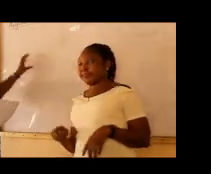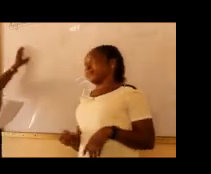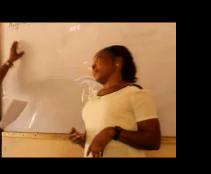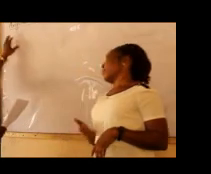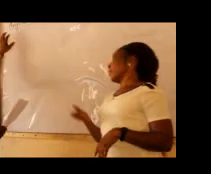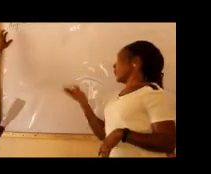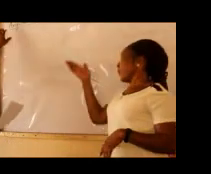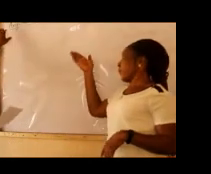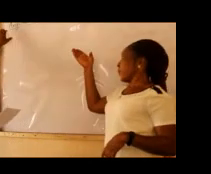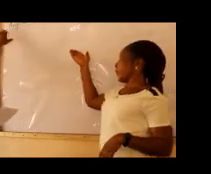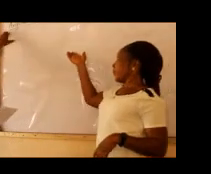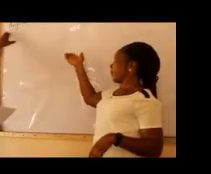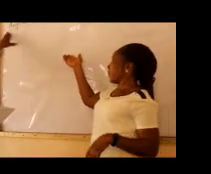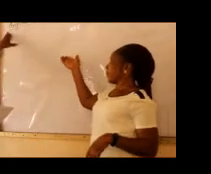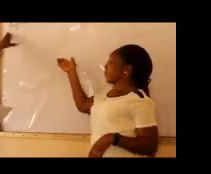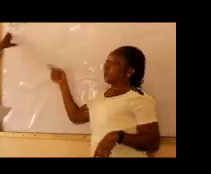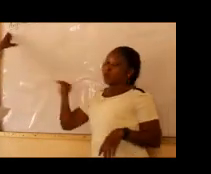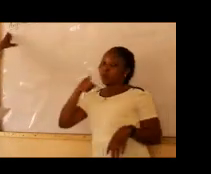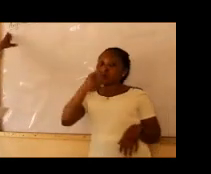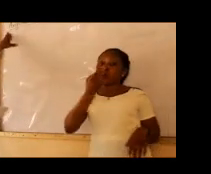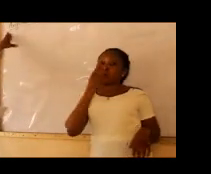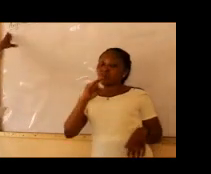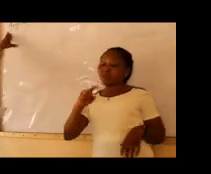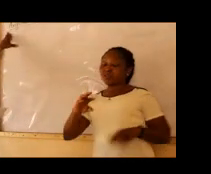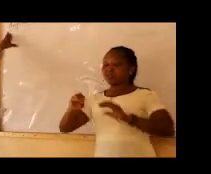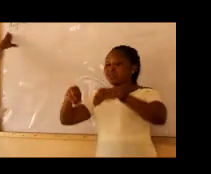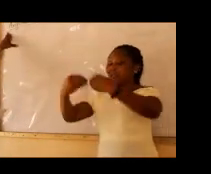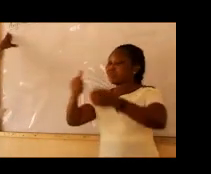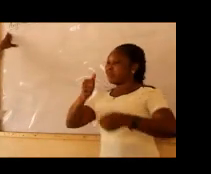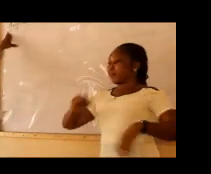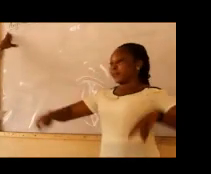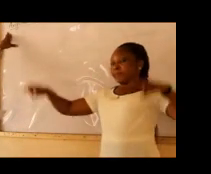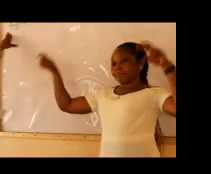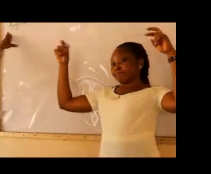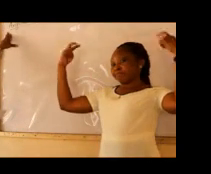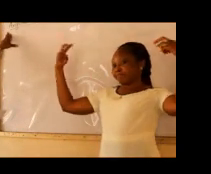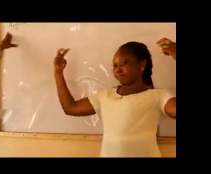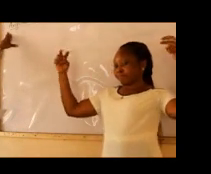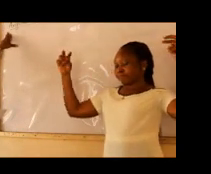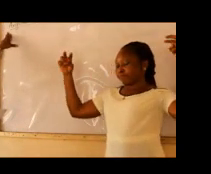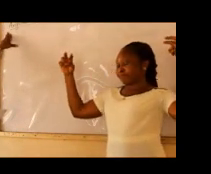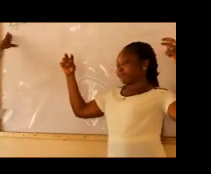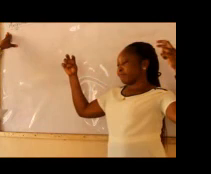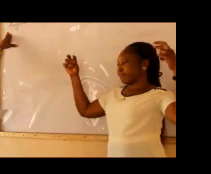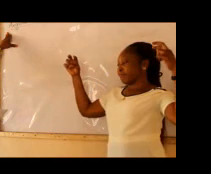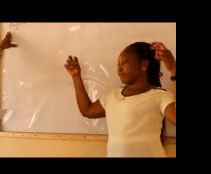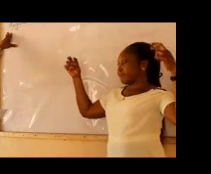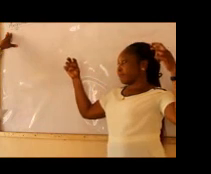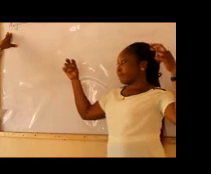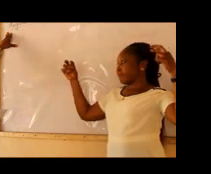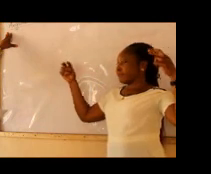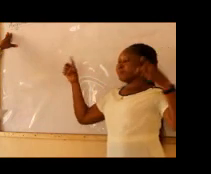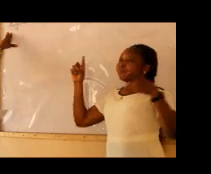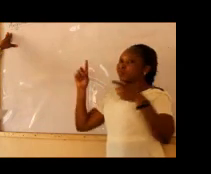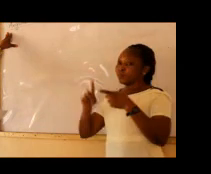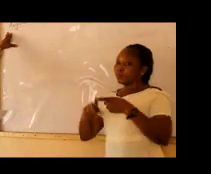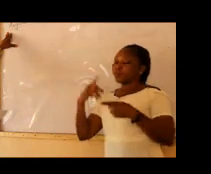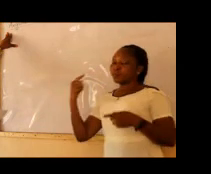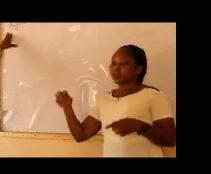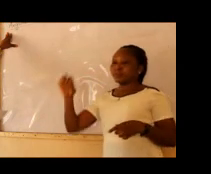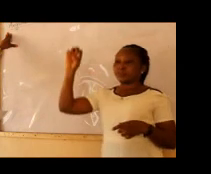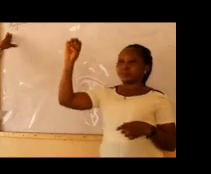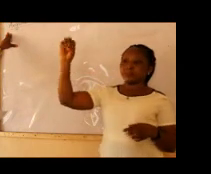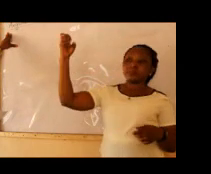here, you must give a title to the essay you